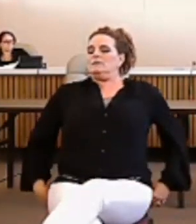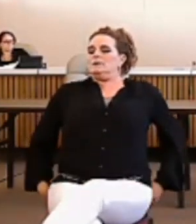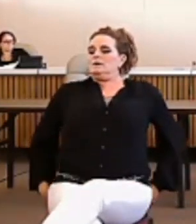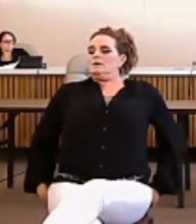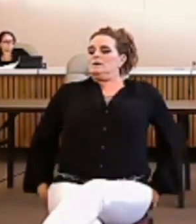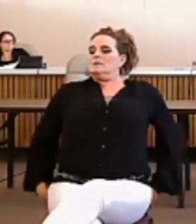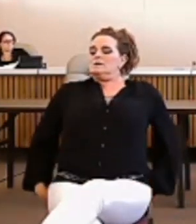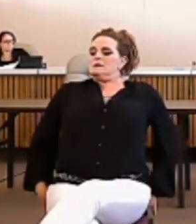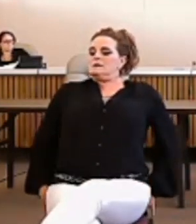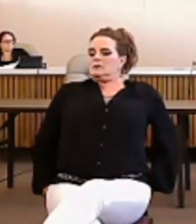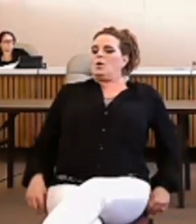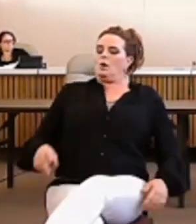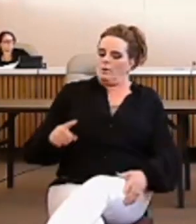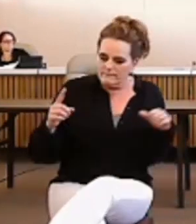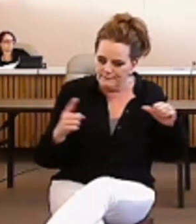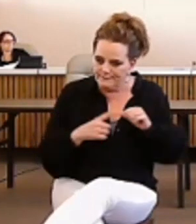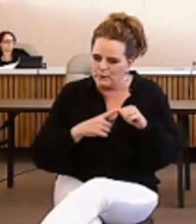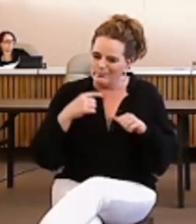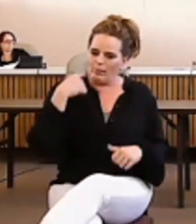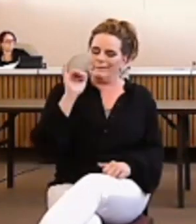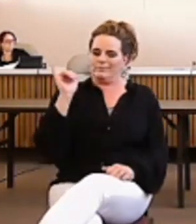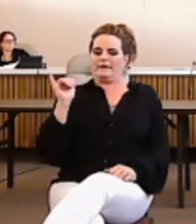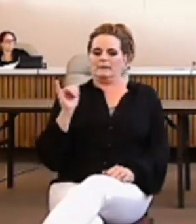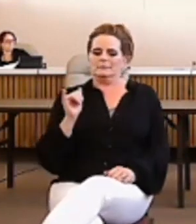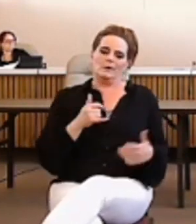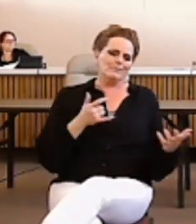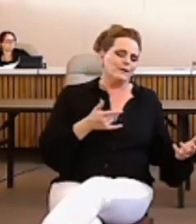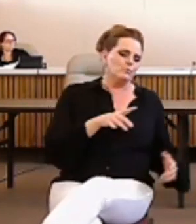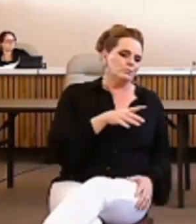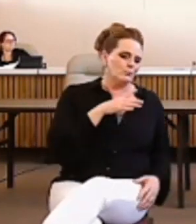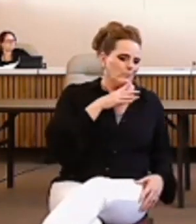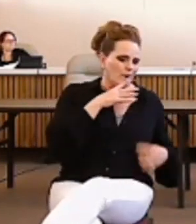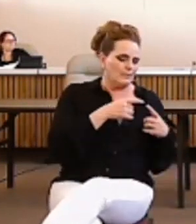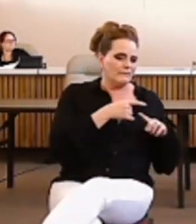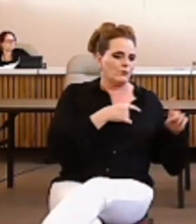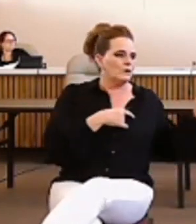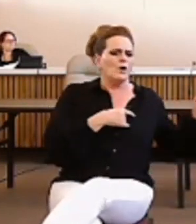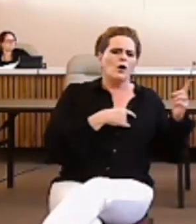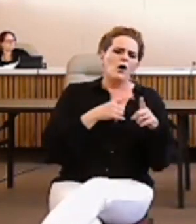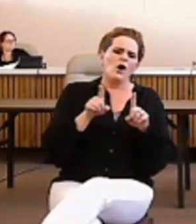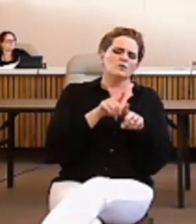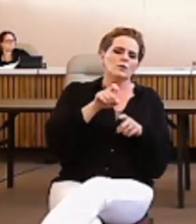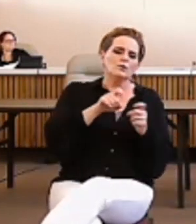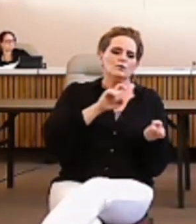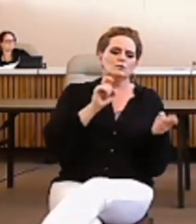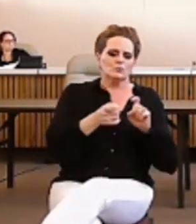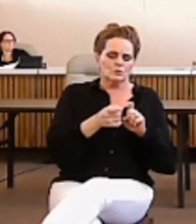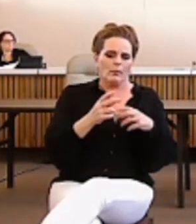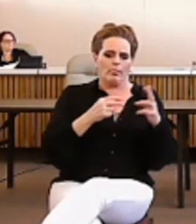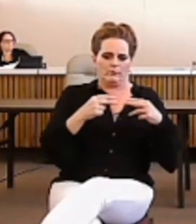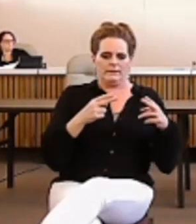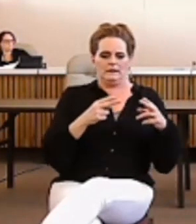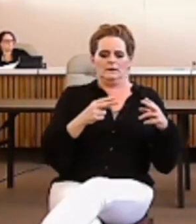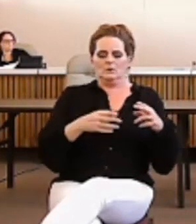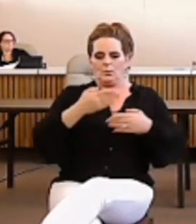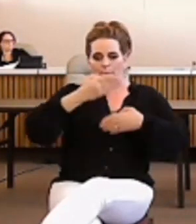So at first blush, this looks like, what we talked about. Go ahead, Rick. You also turned the building so that the windows are not directly